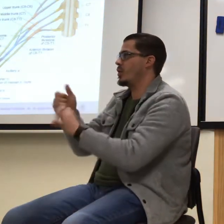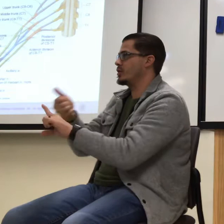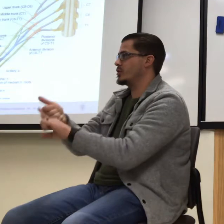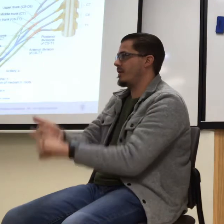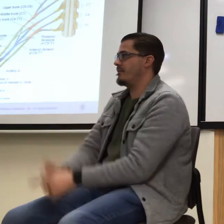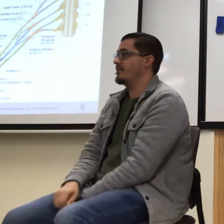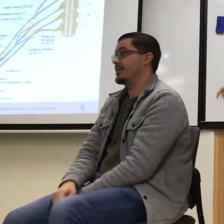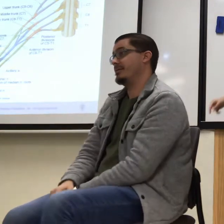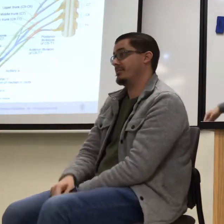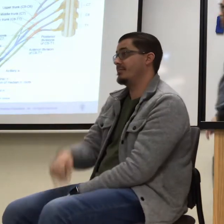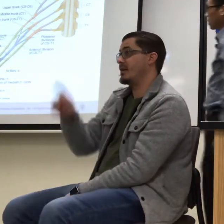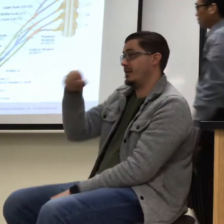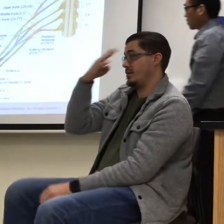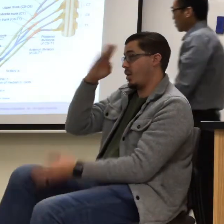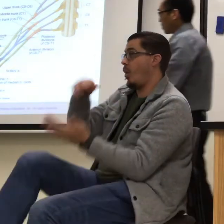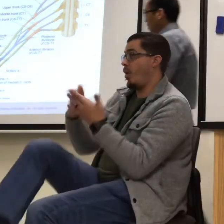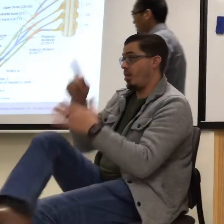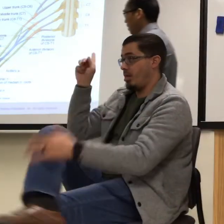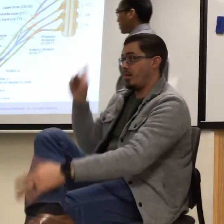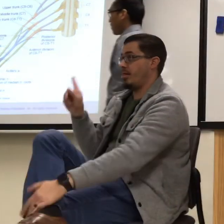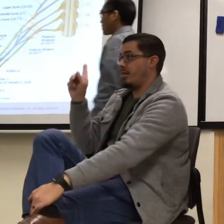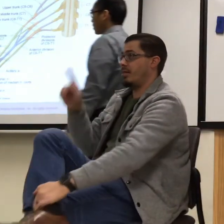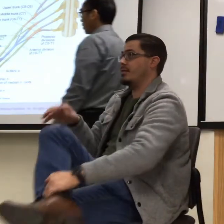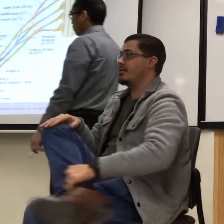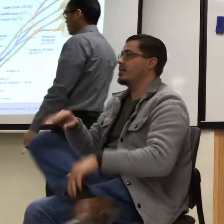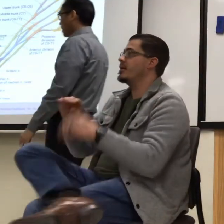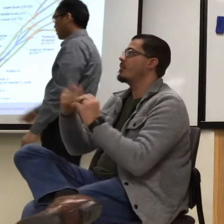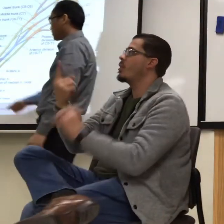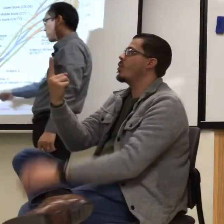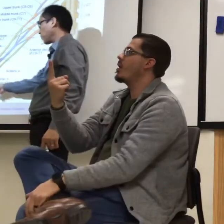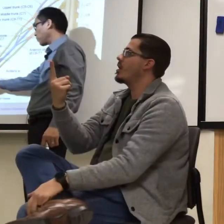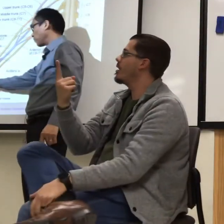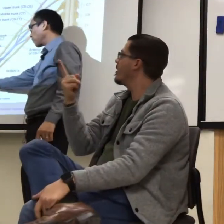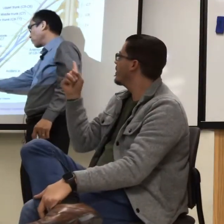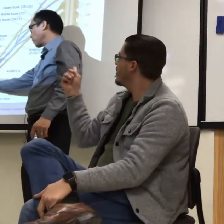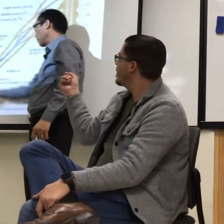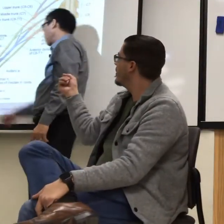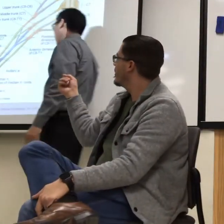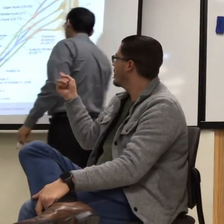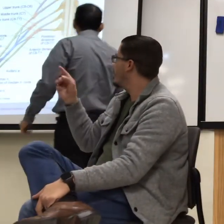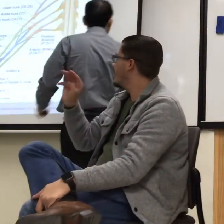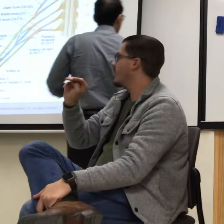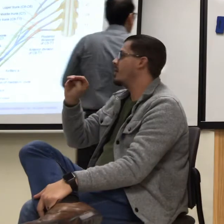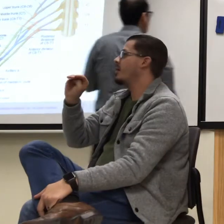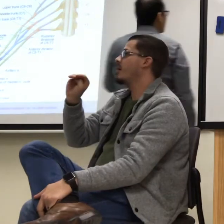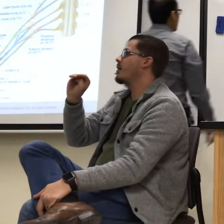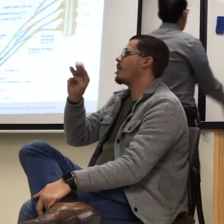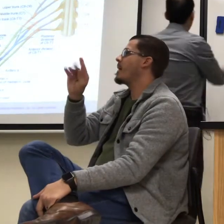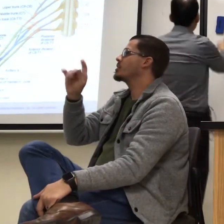My number 1 is the musculocutaneous nerve.